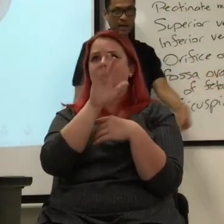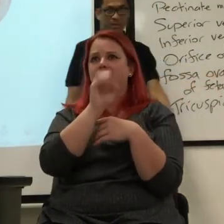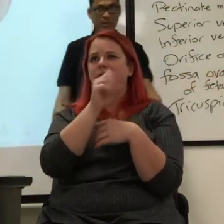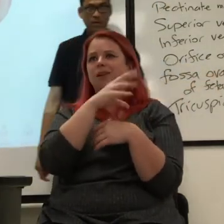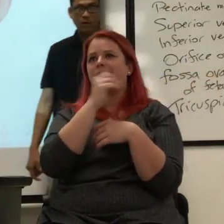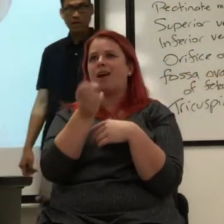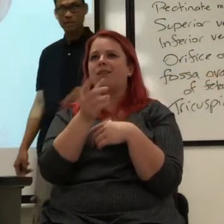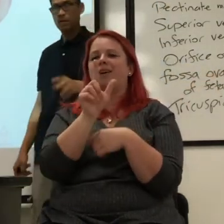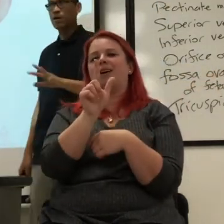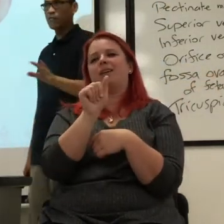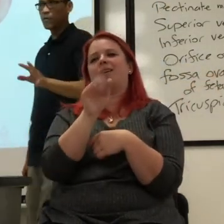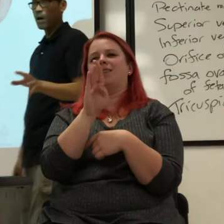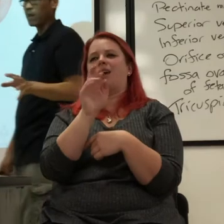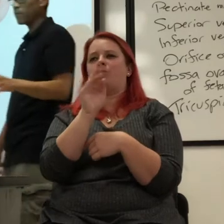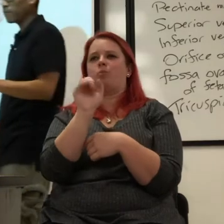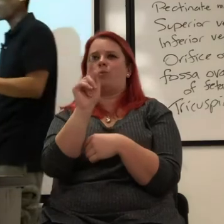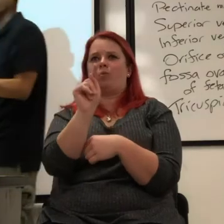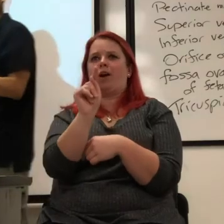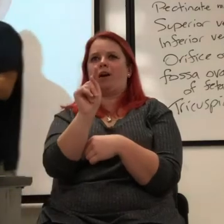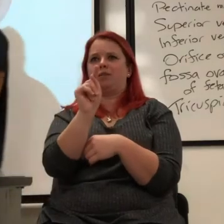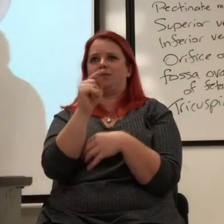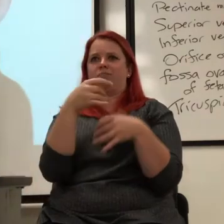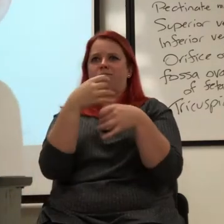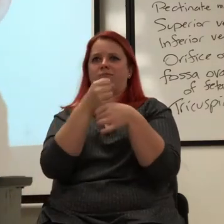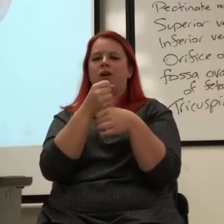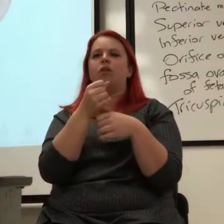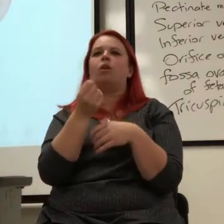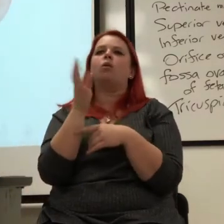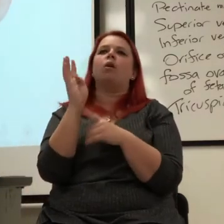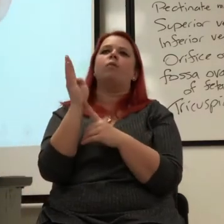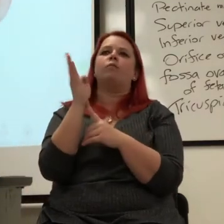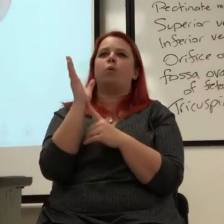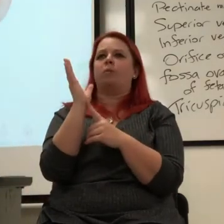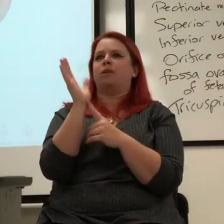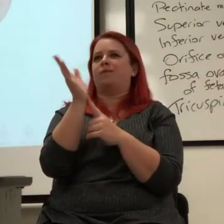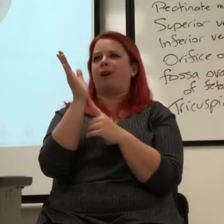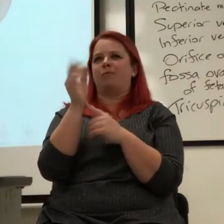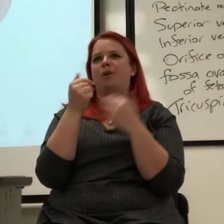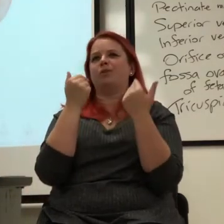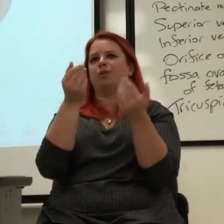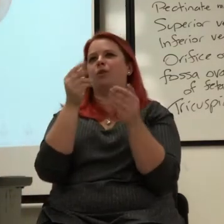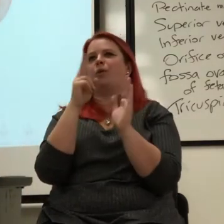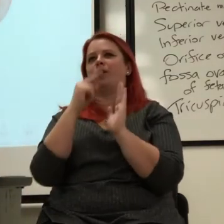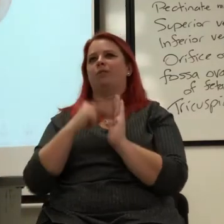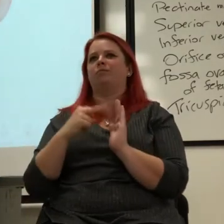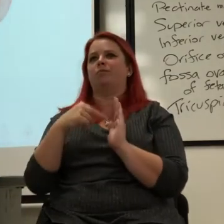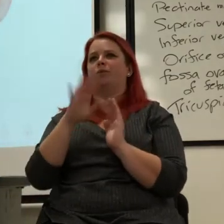the bicuspid and the tricuspid. I'll give you 4 or 5 minutes. Go ahead and look now.